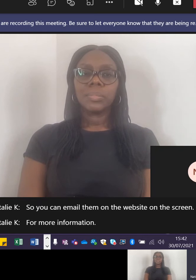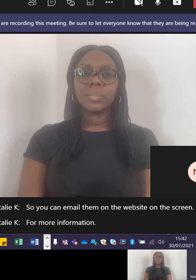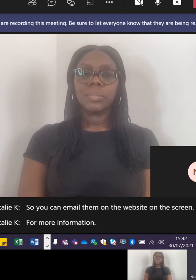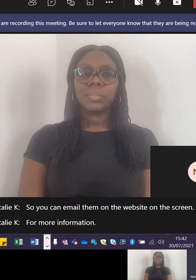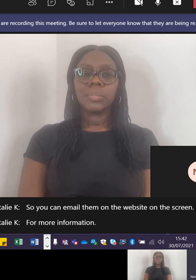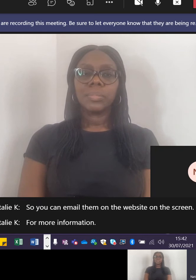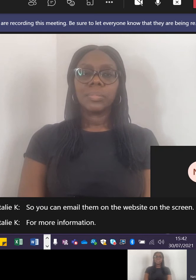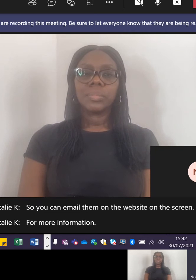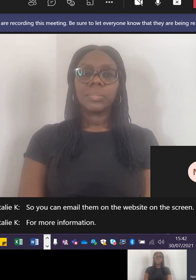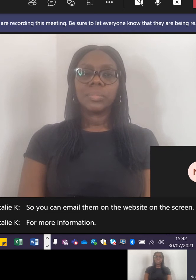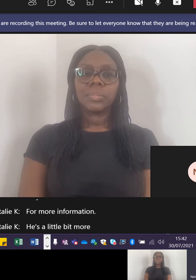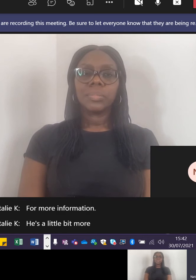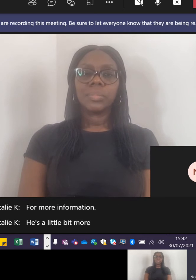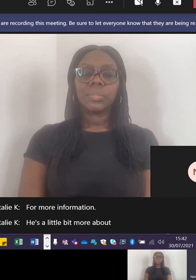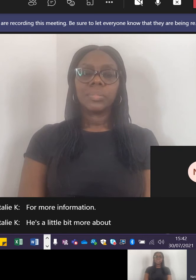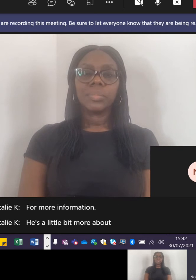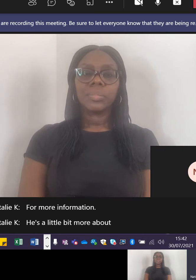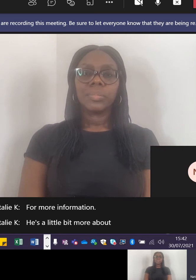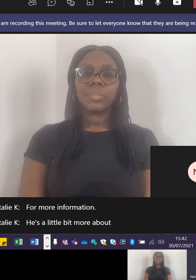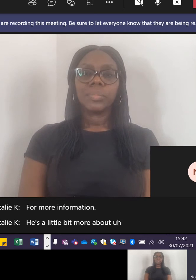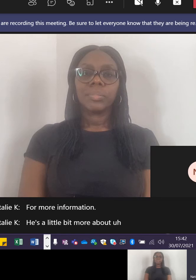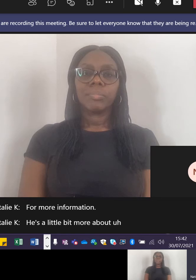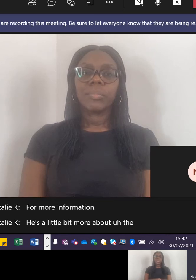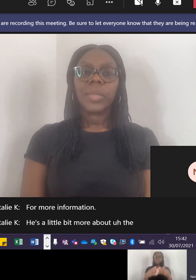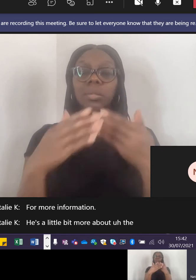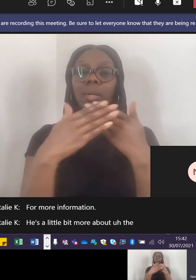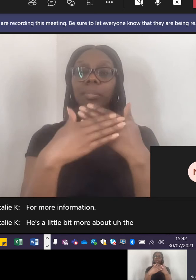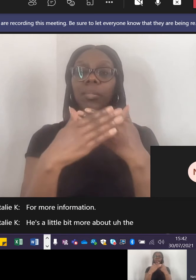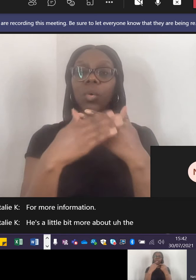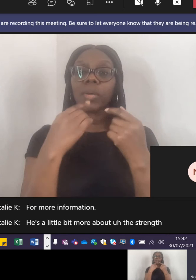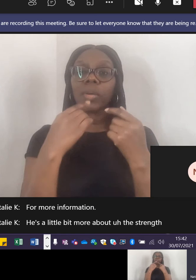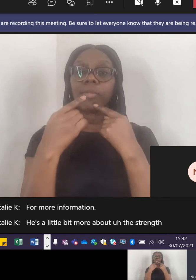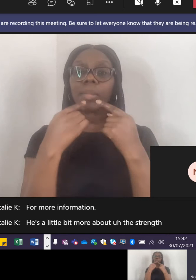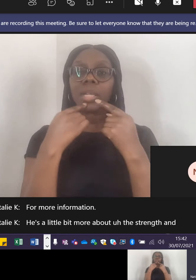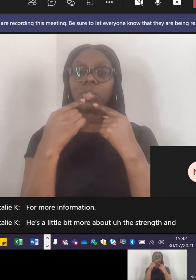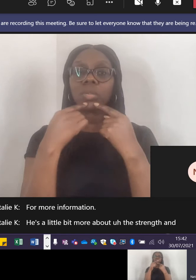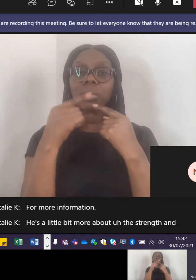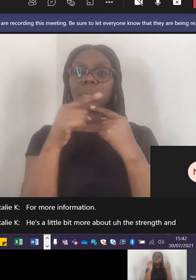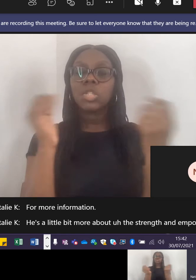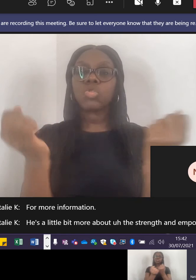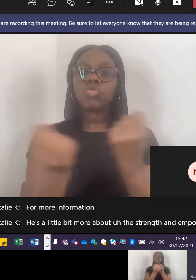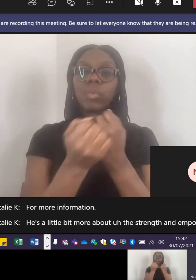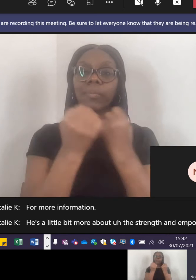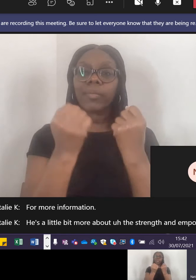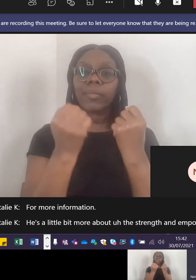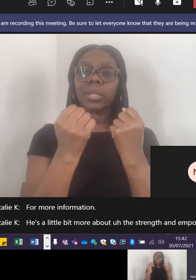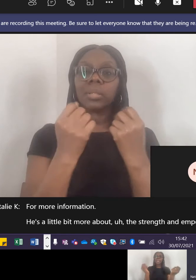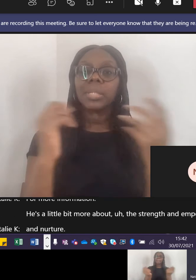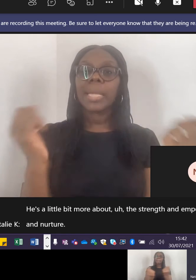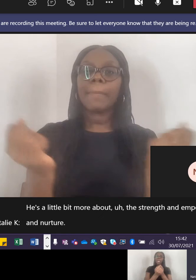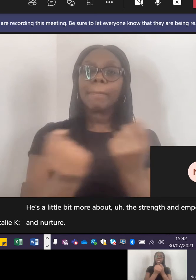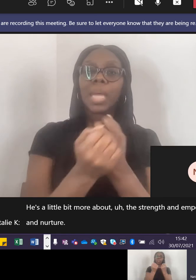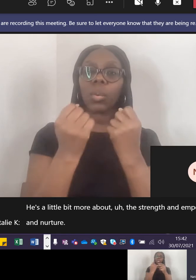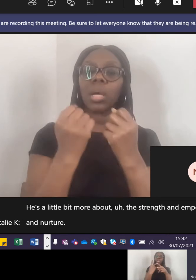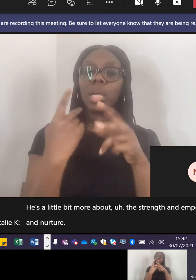Here's a little bit more about the strengthen, empower, and nurture.